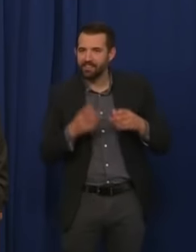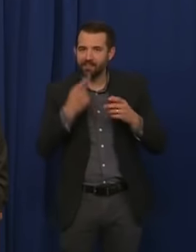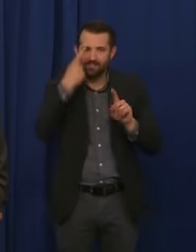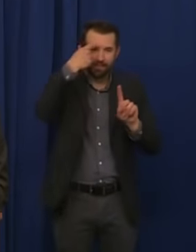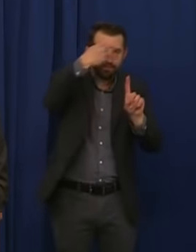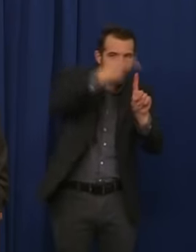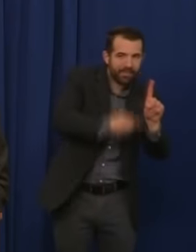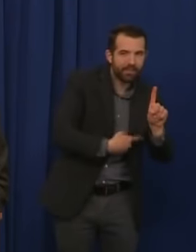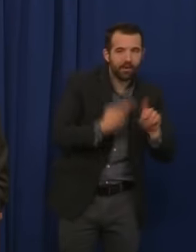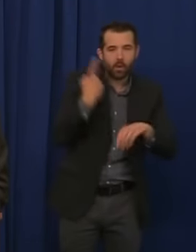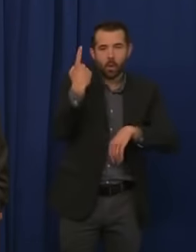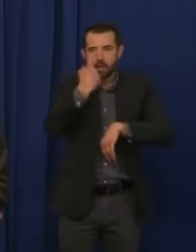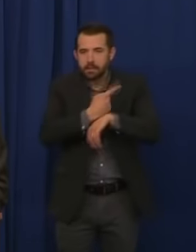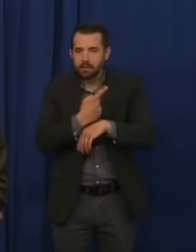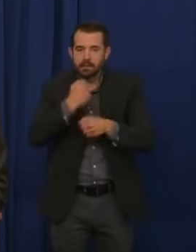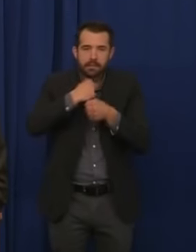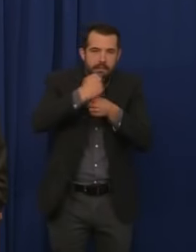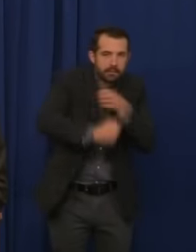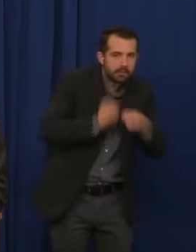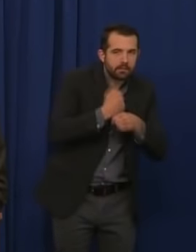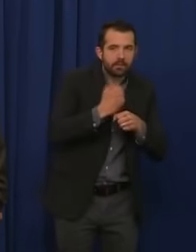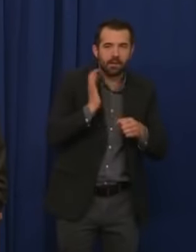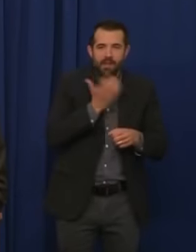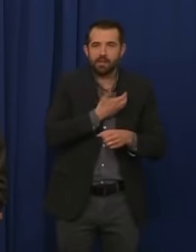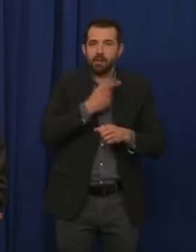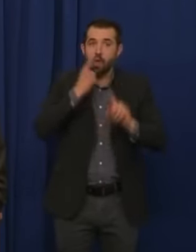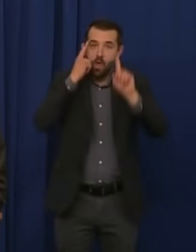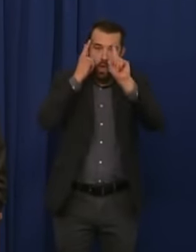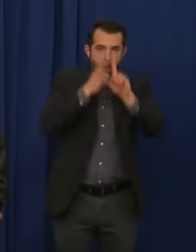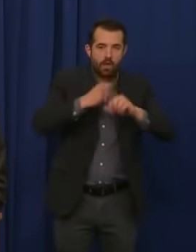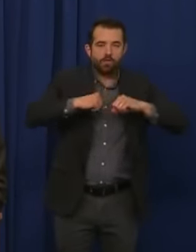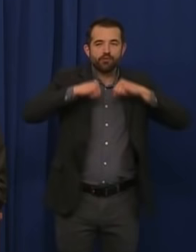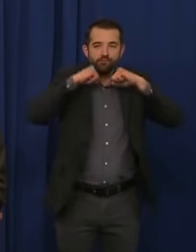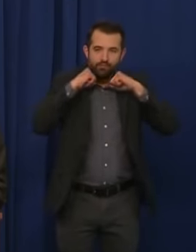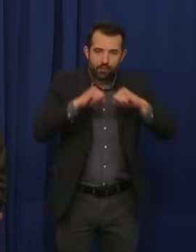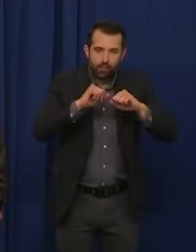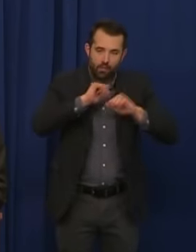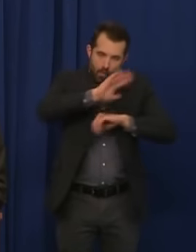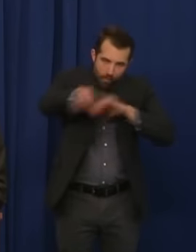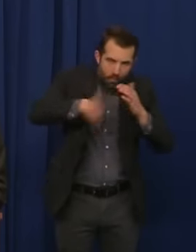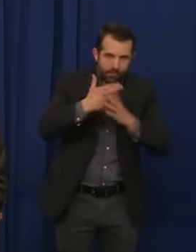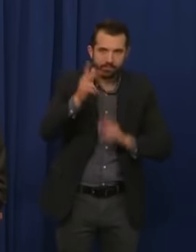season. It's about protecting people and preventing